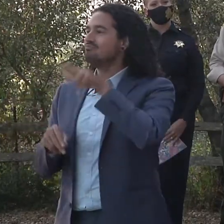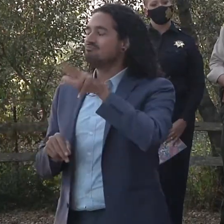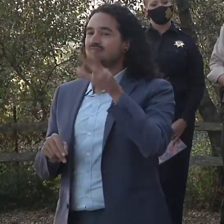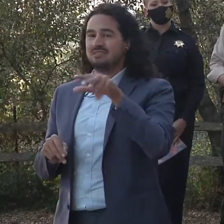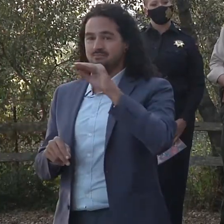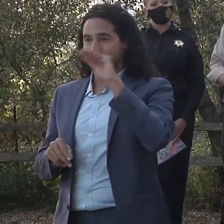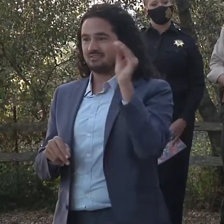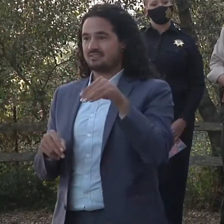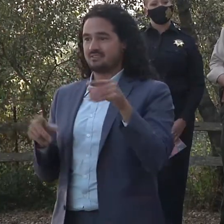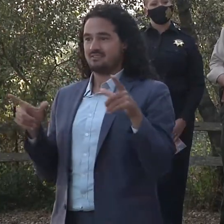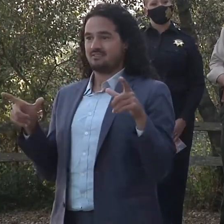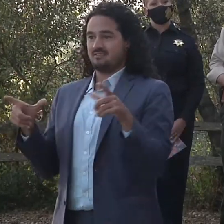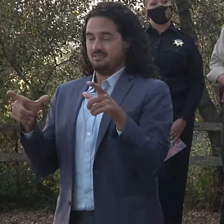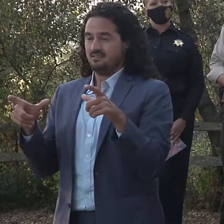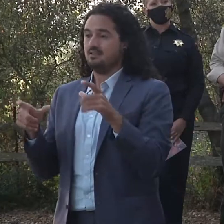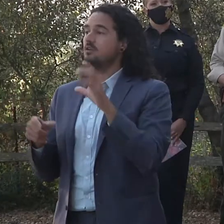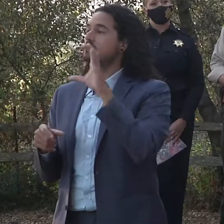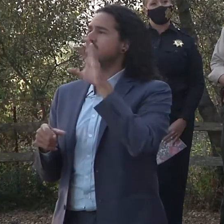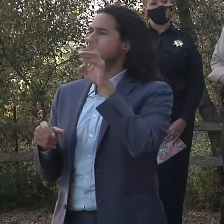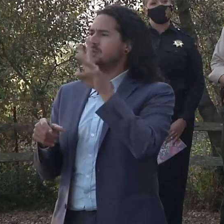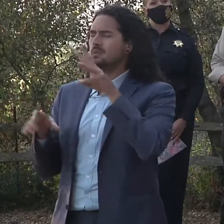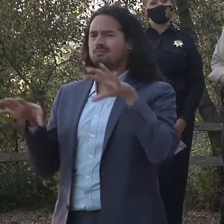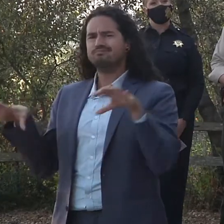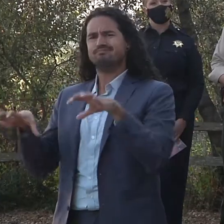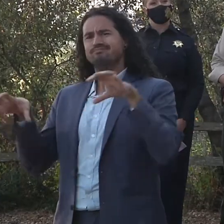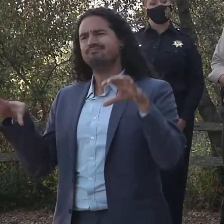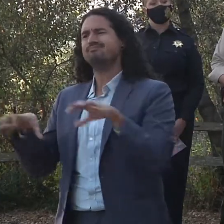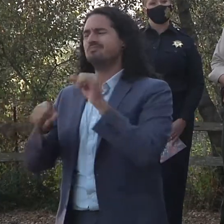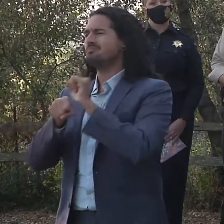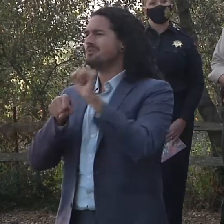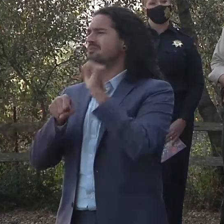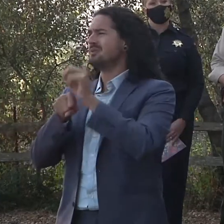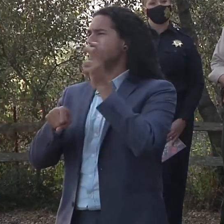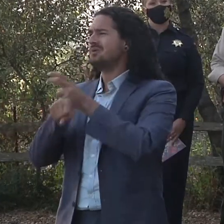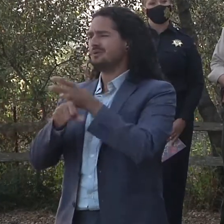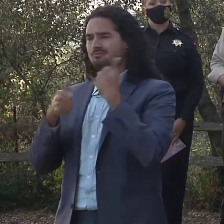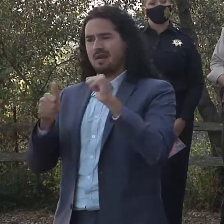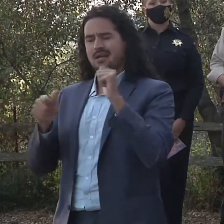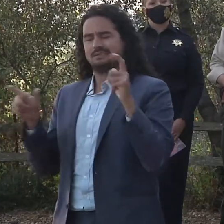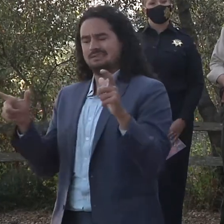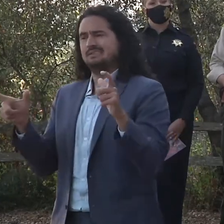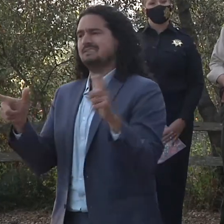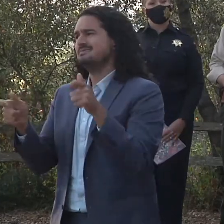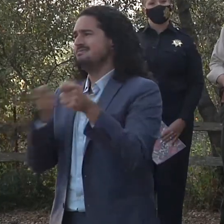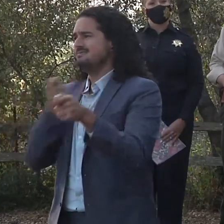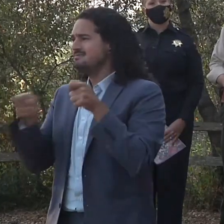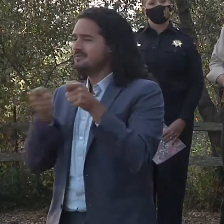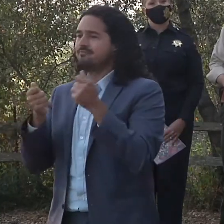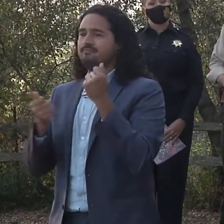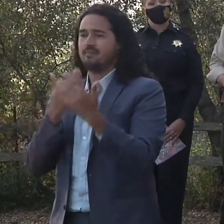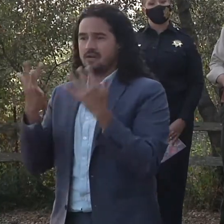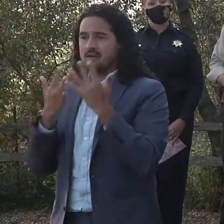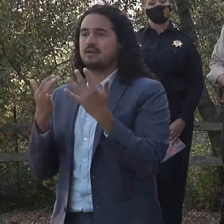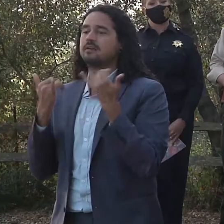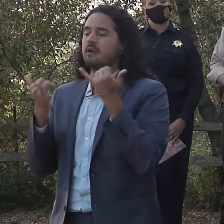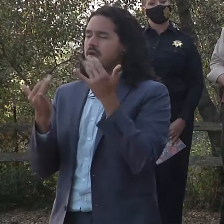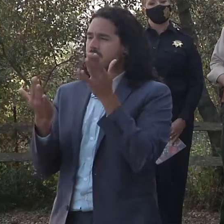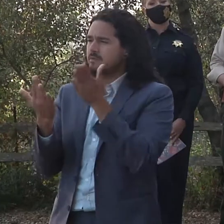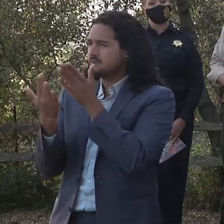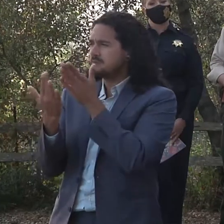very hard to make progress on the fire as we move through this process of trying to get the fire